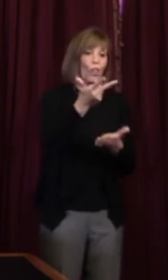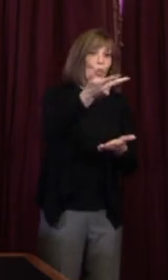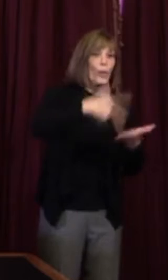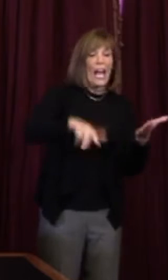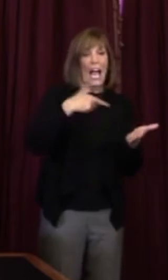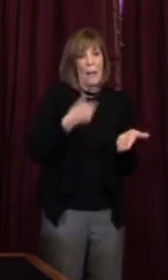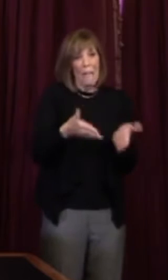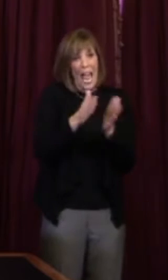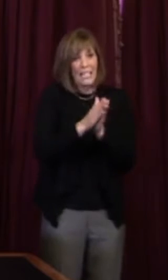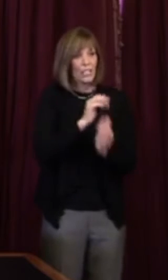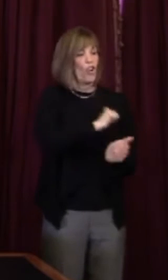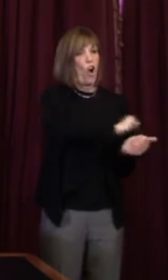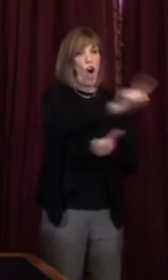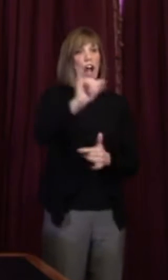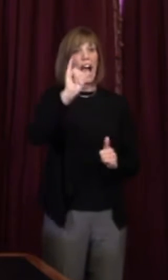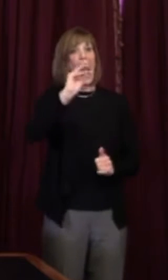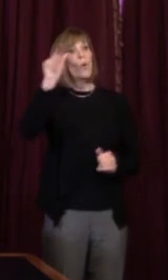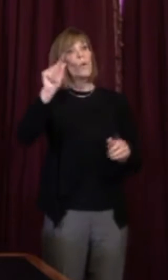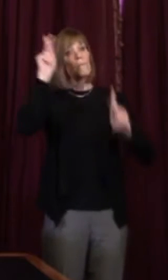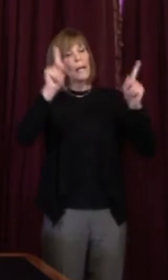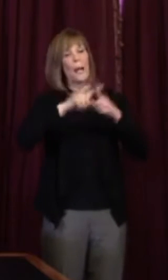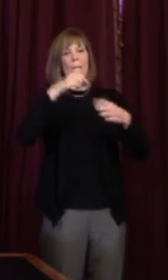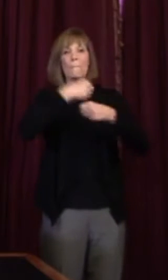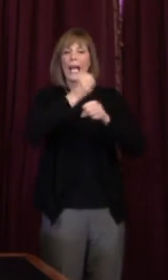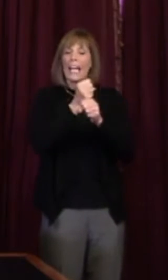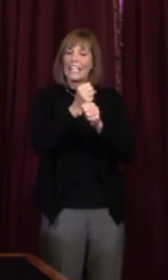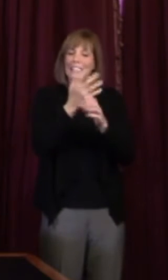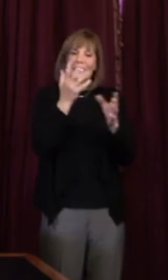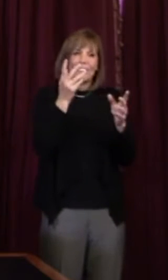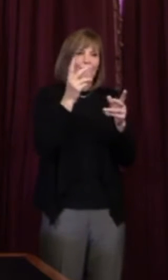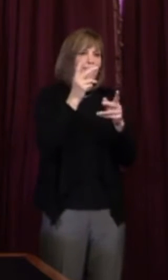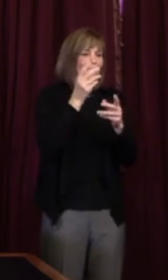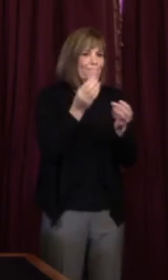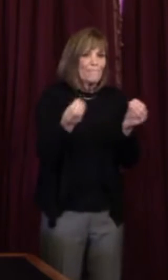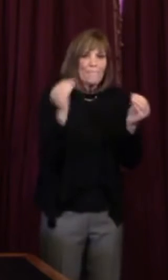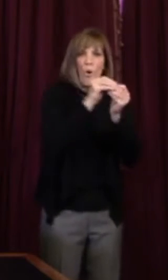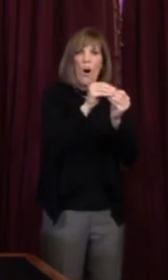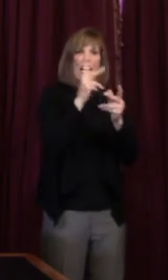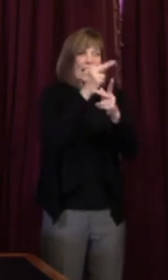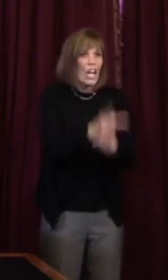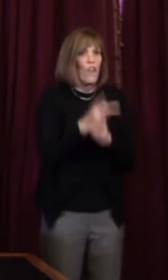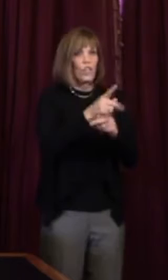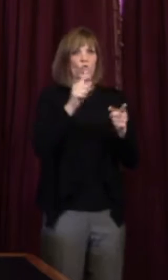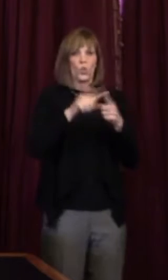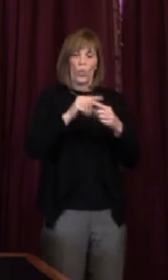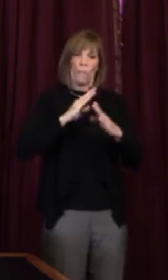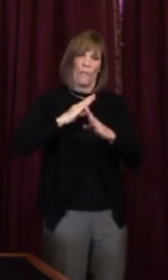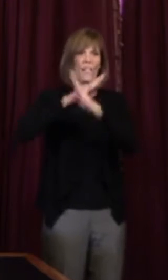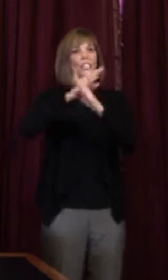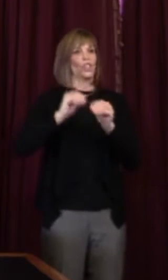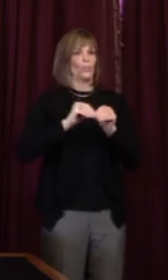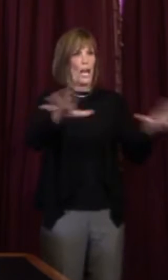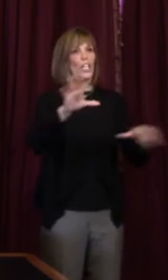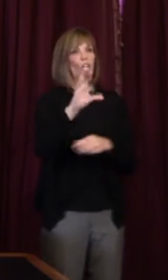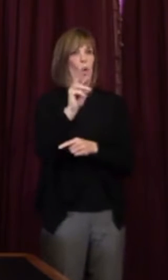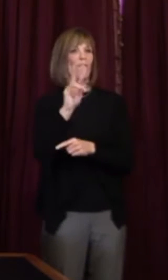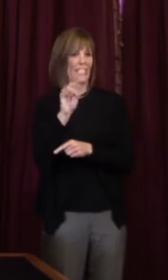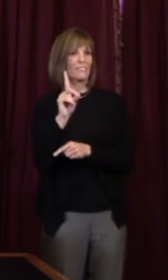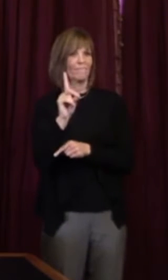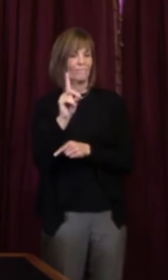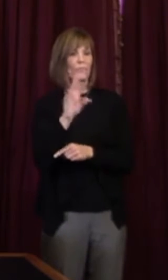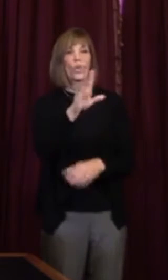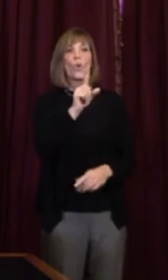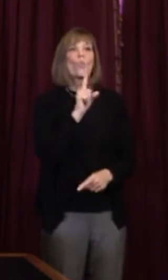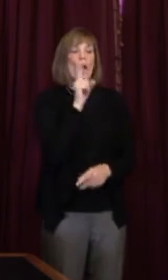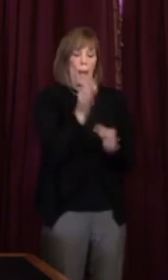am asking Iowans to make every effort to help us stop the spread of COVID-19. It's